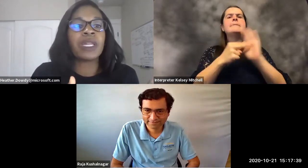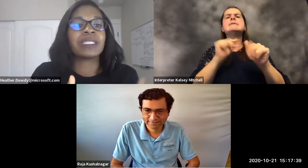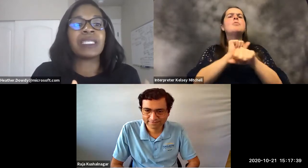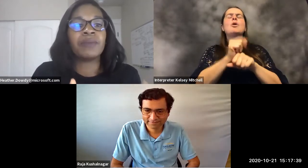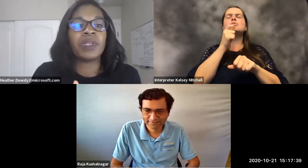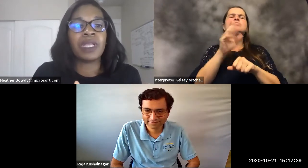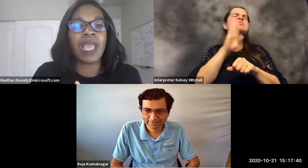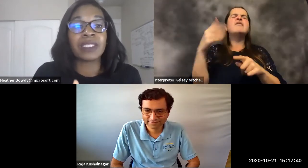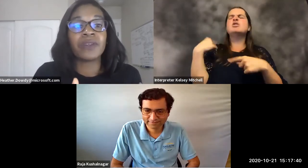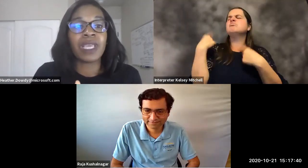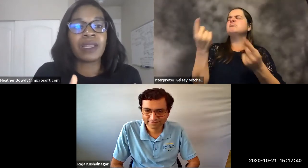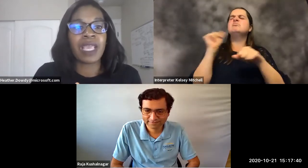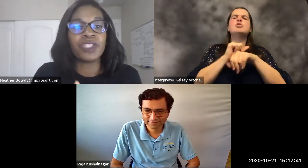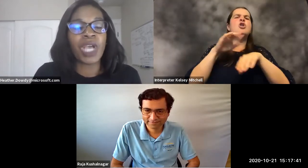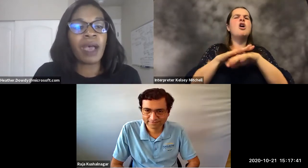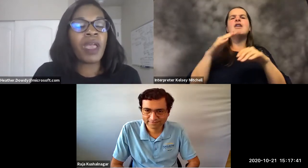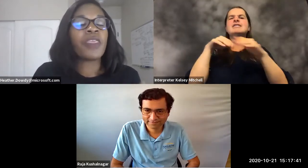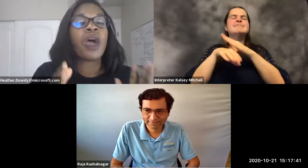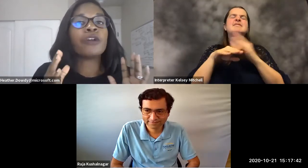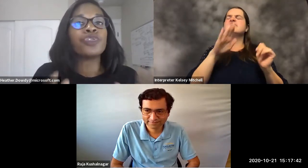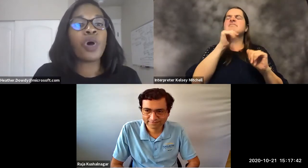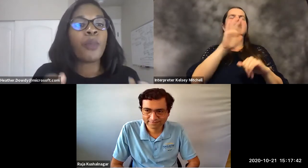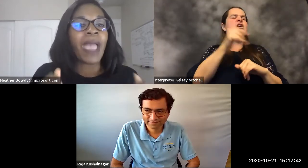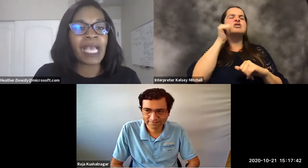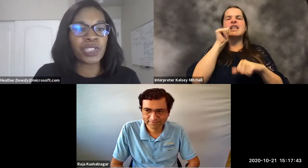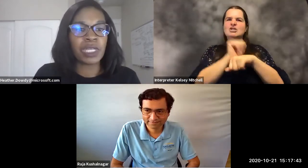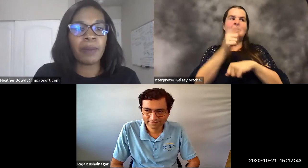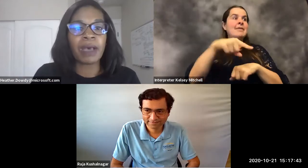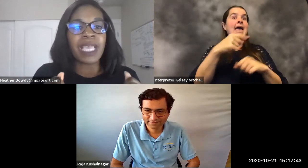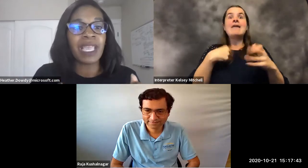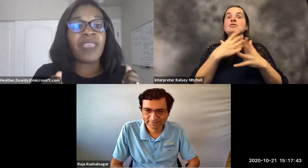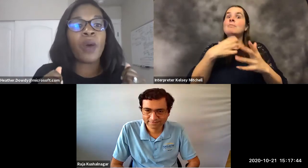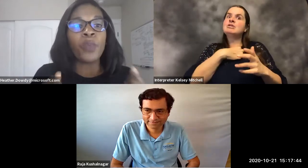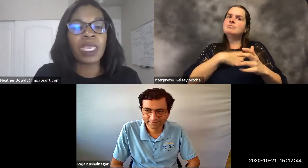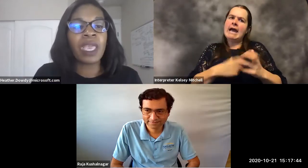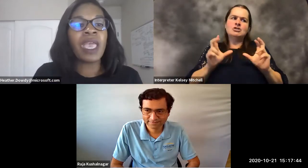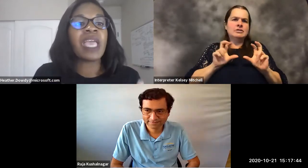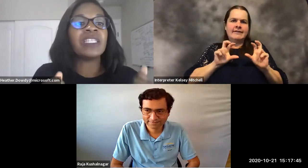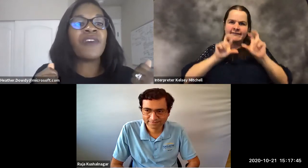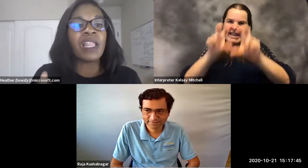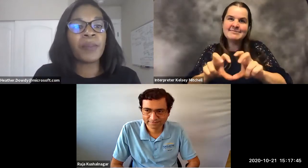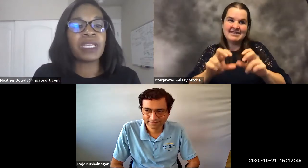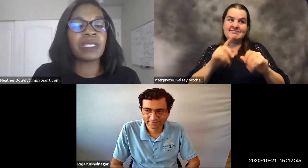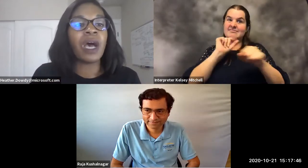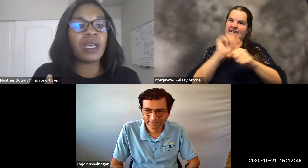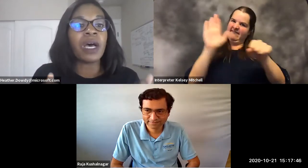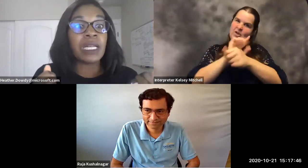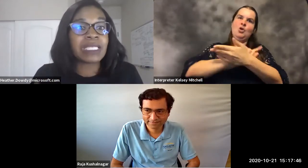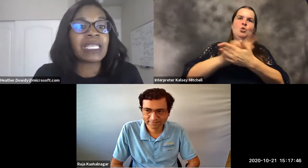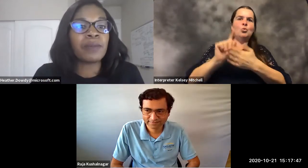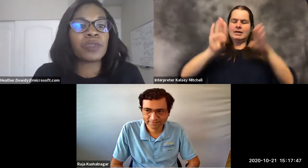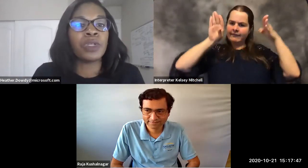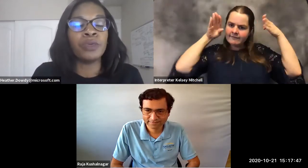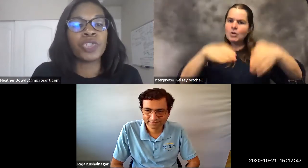work on accessibility as their day-to-day job that are so passionate about taking that week and developing